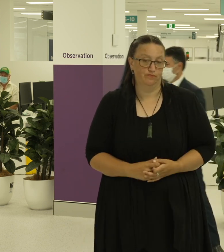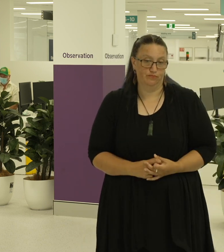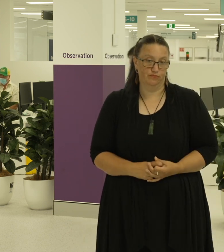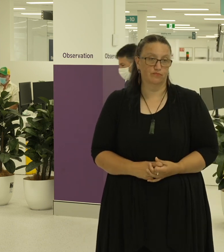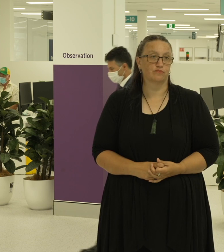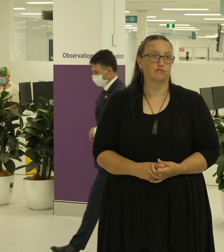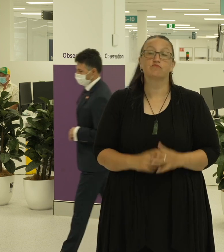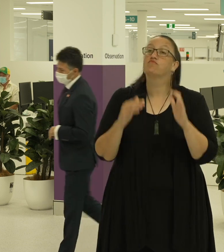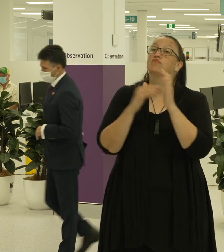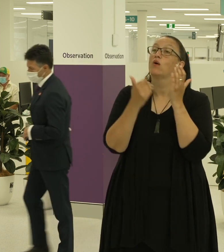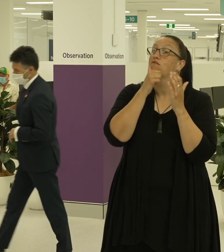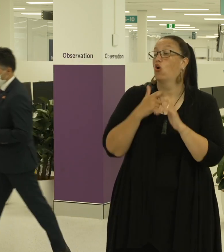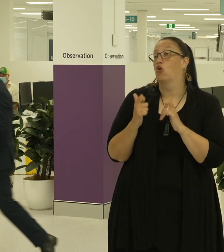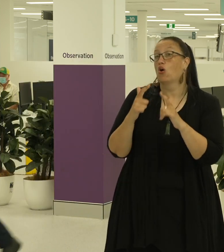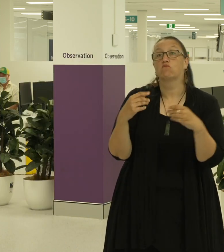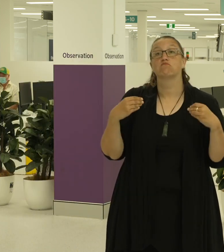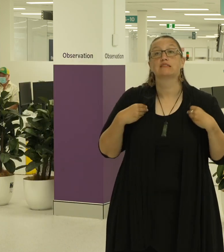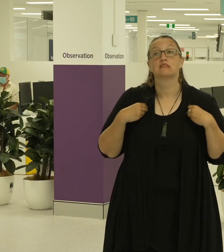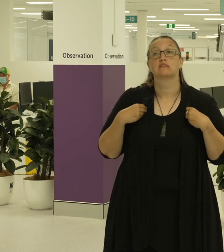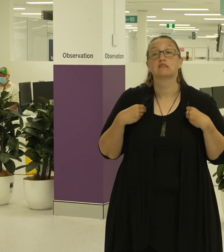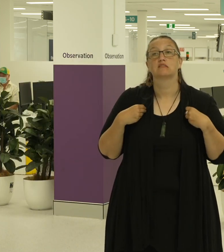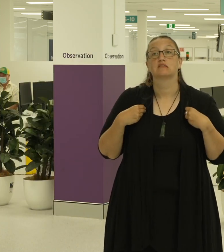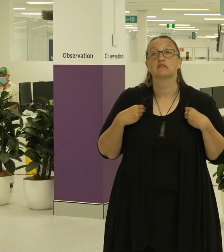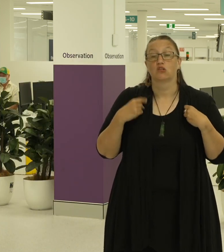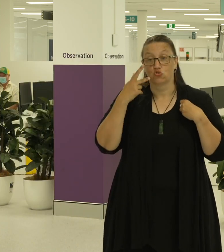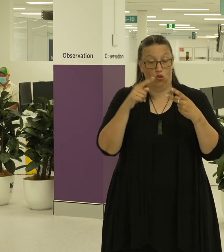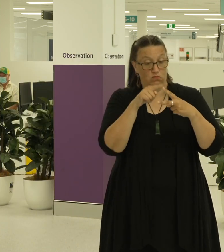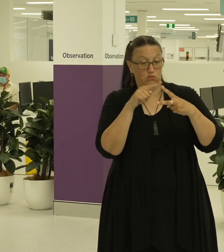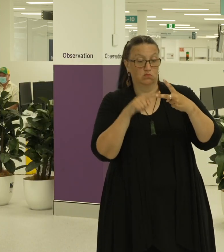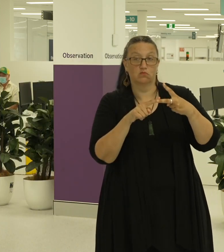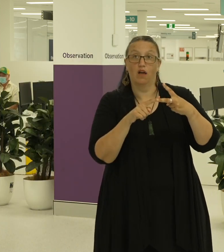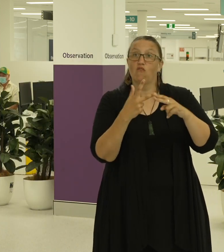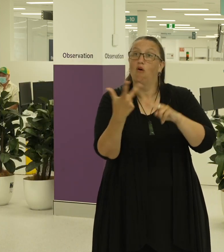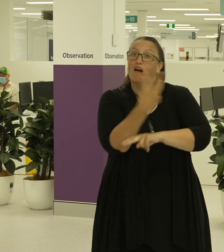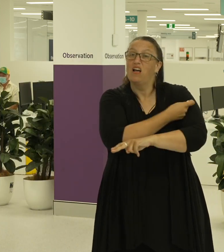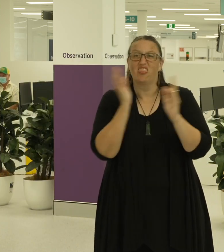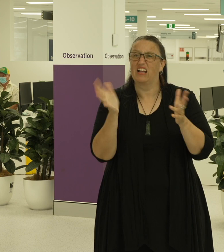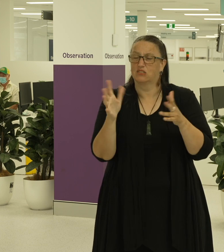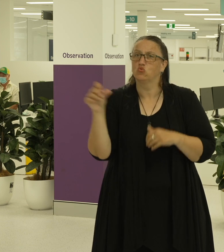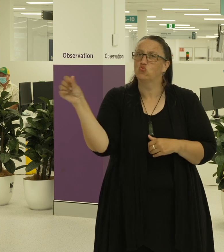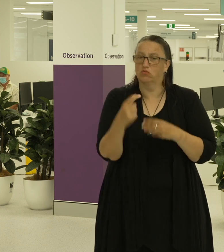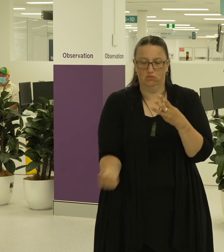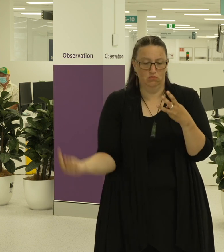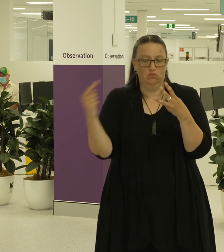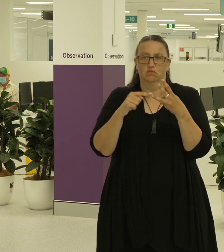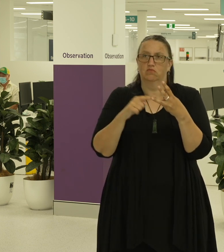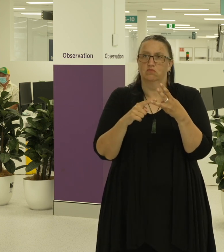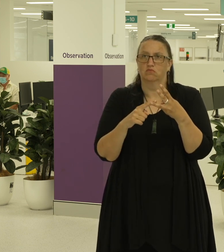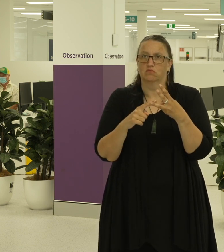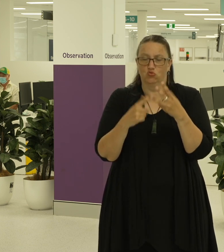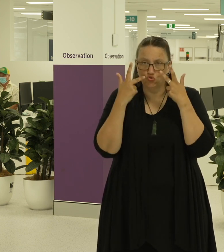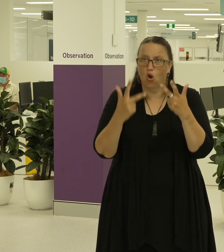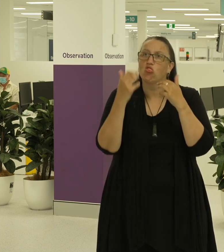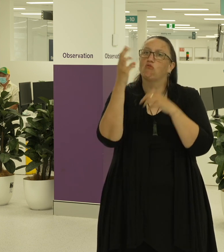ask to see my vaccination certificate, it just shows the first and Two. second. Is it time to encourage people to get boosters is to